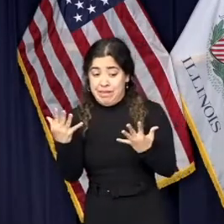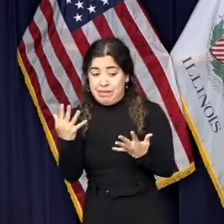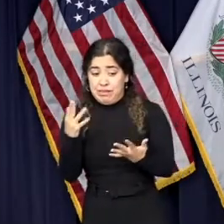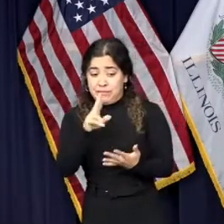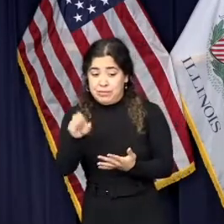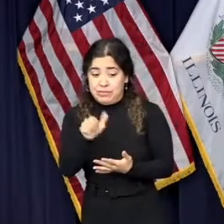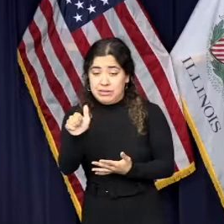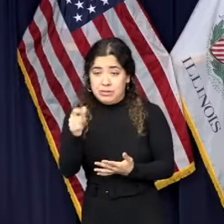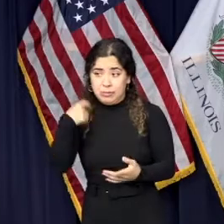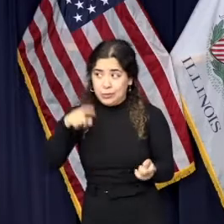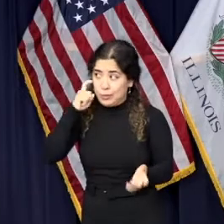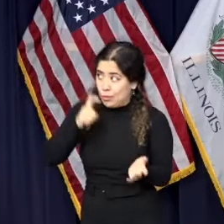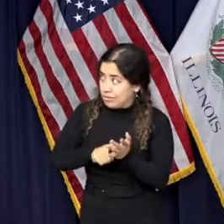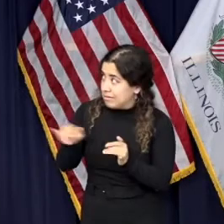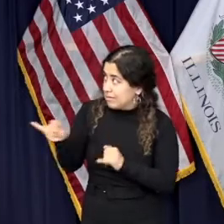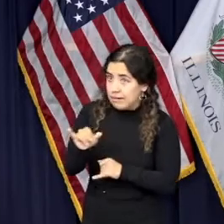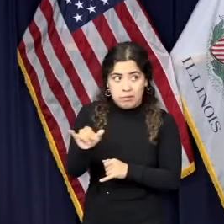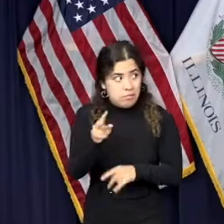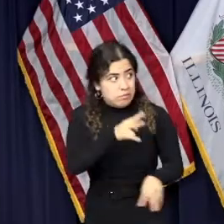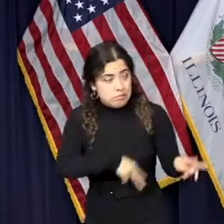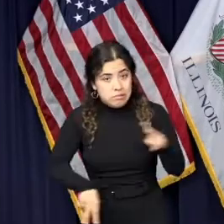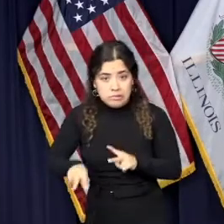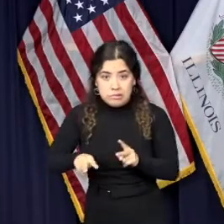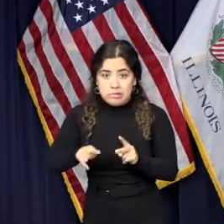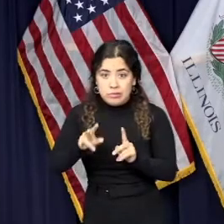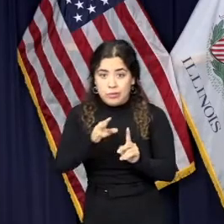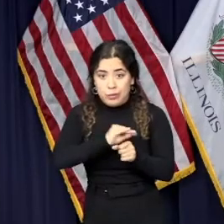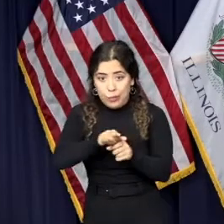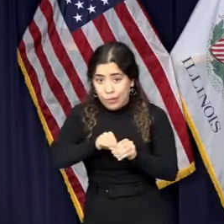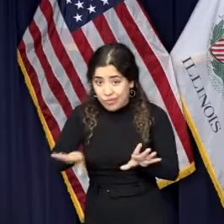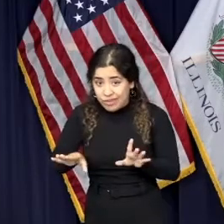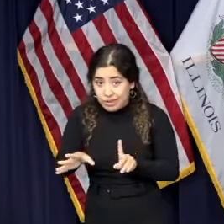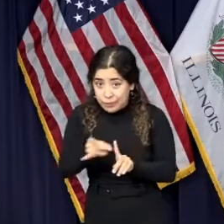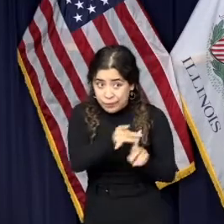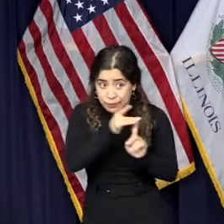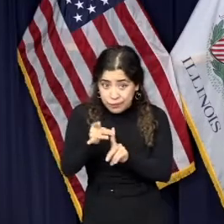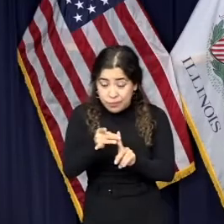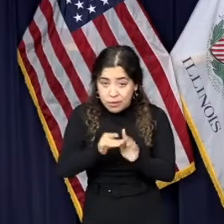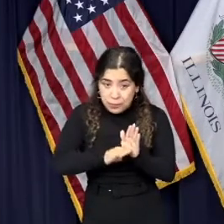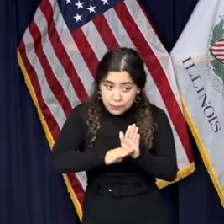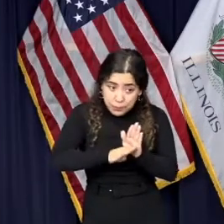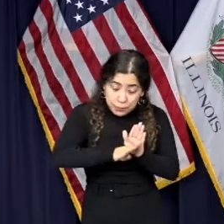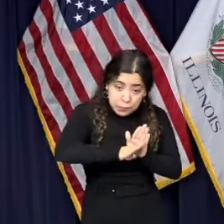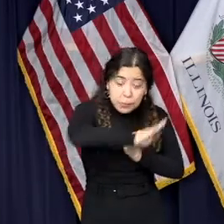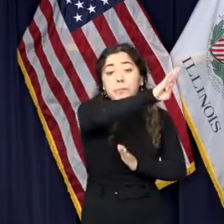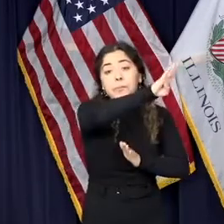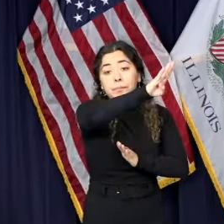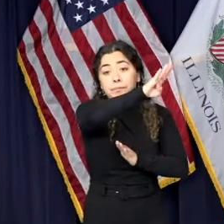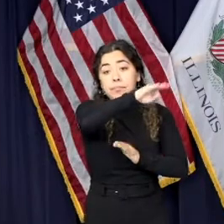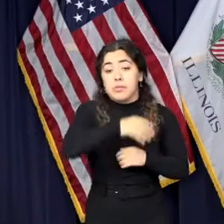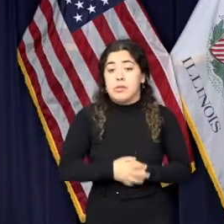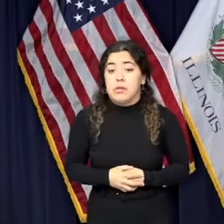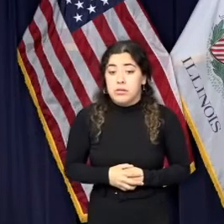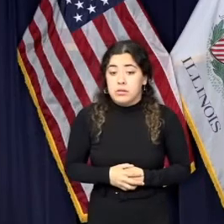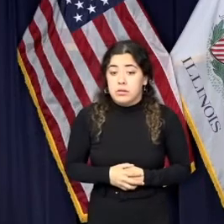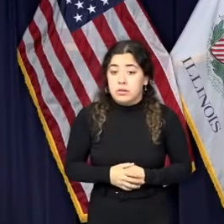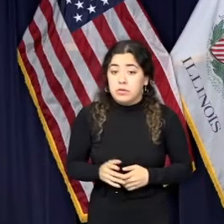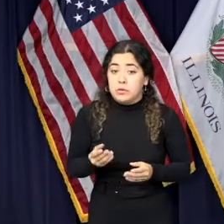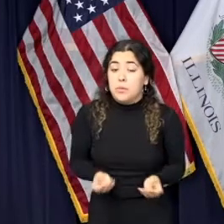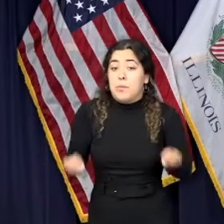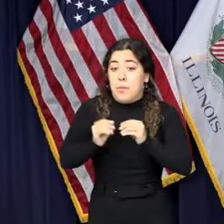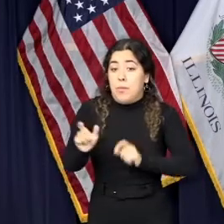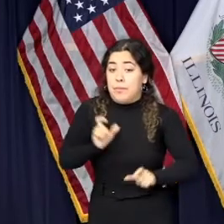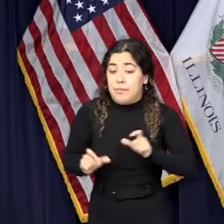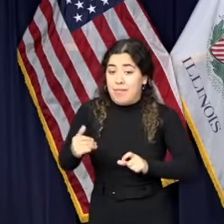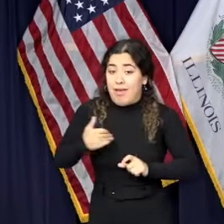in terms of a resurgence in the number of cases. Not only have we started to see an increase in the cases over the past several